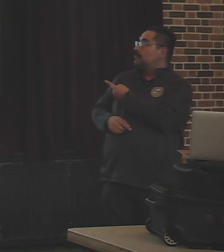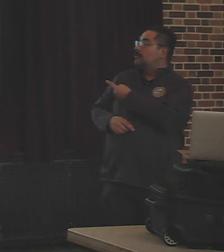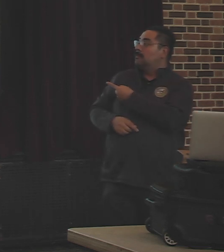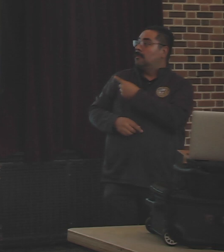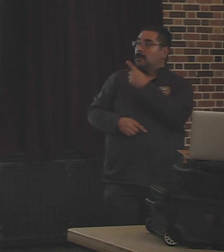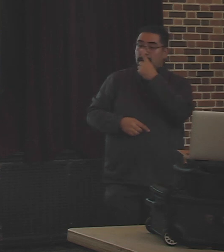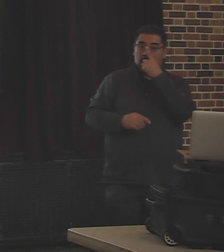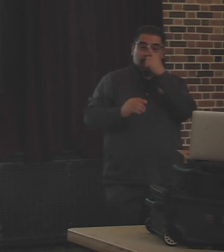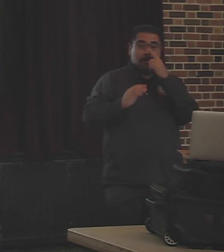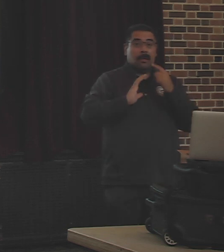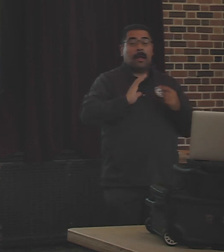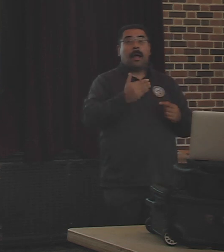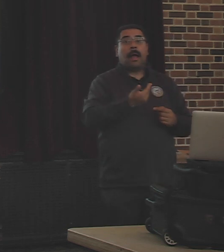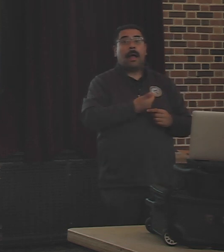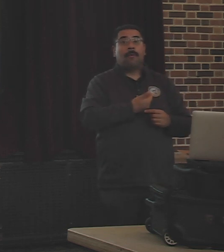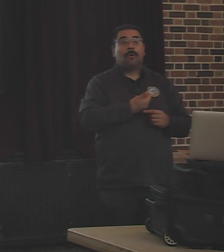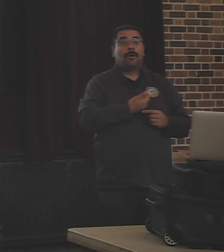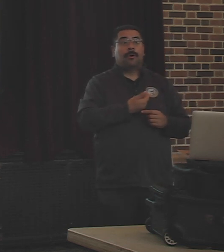to our